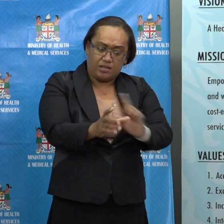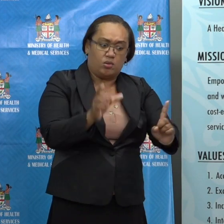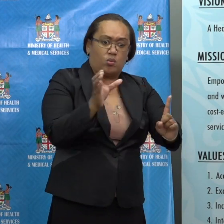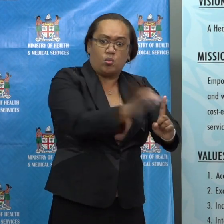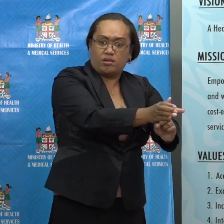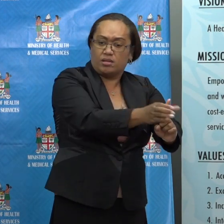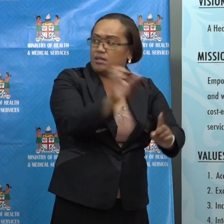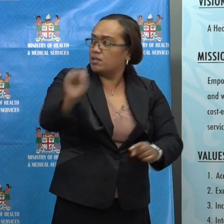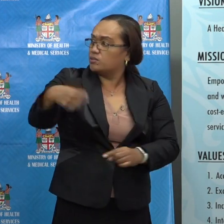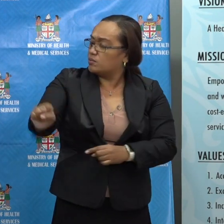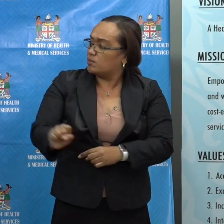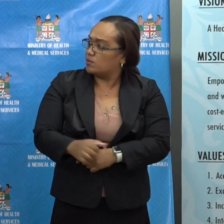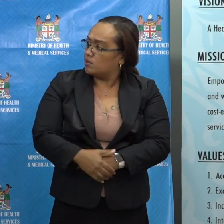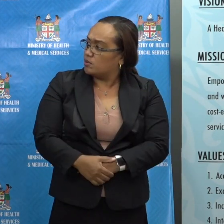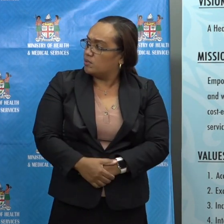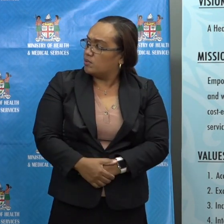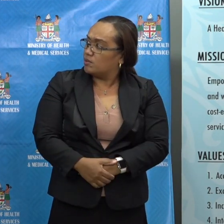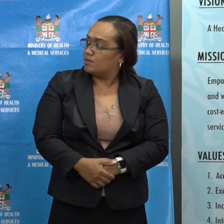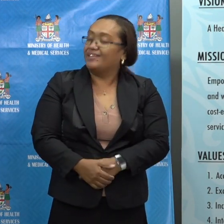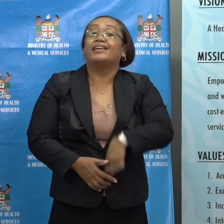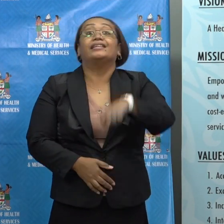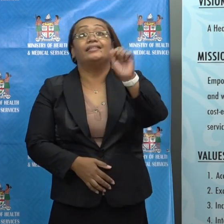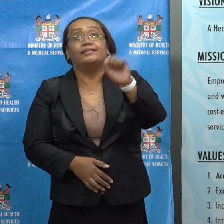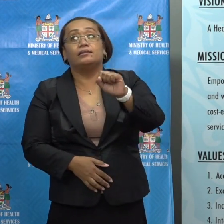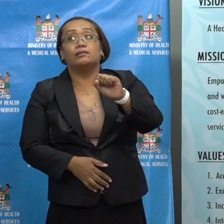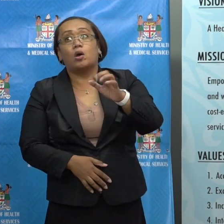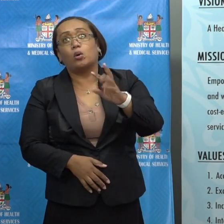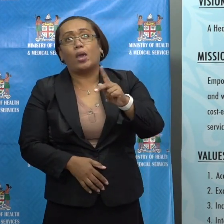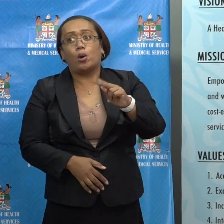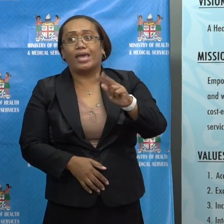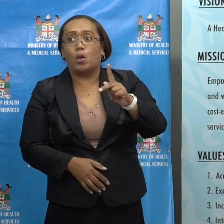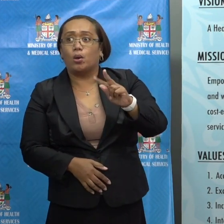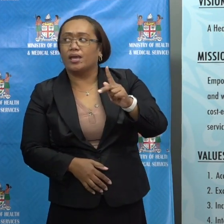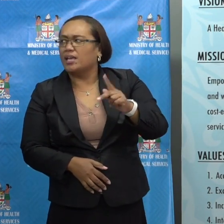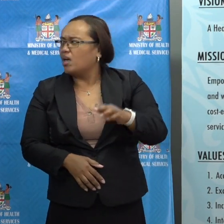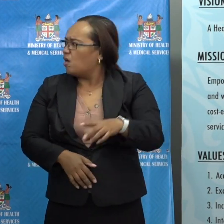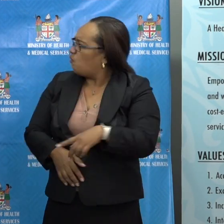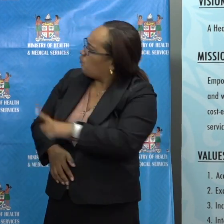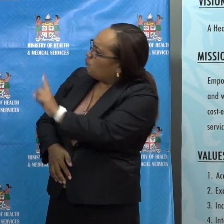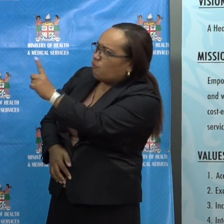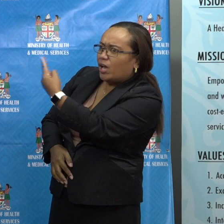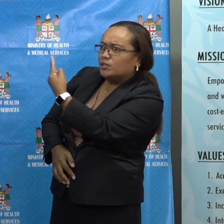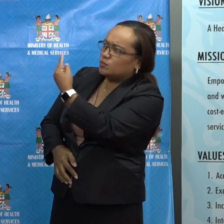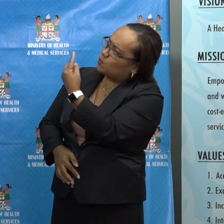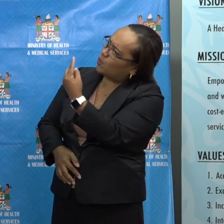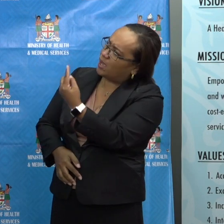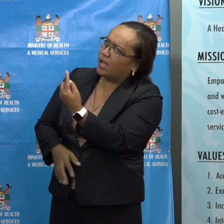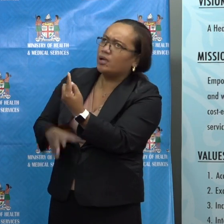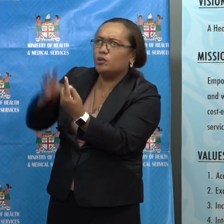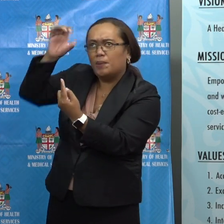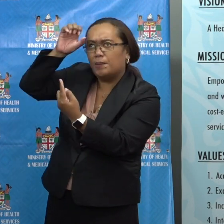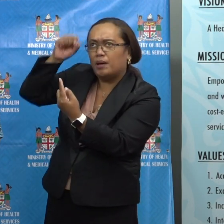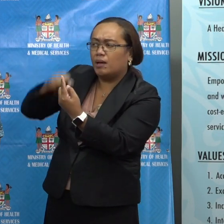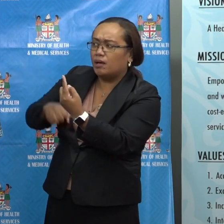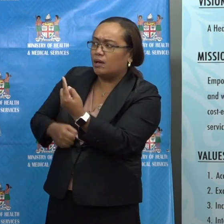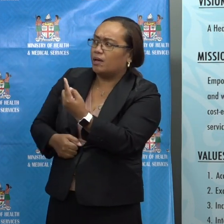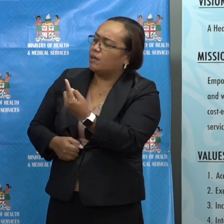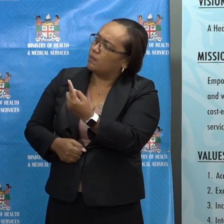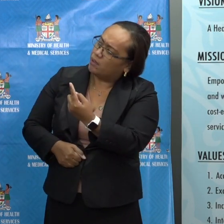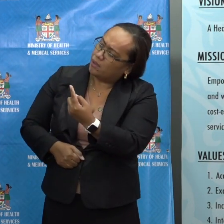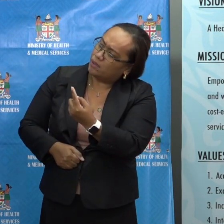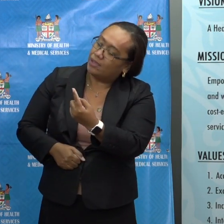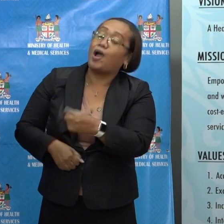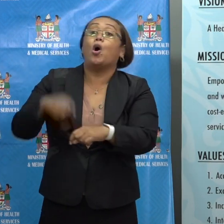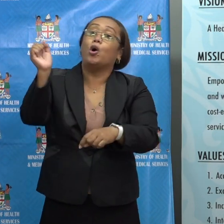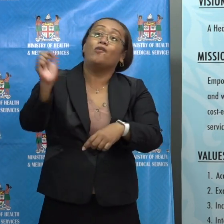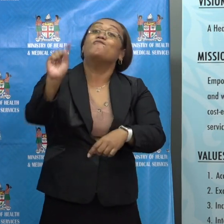they? They tested. Okay, the first one. Do you remember? The first one